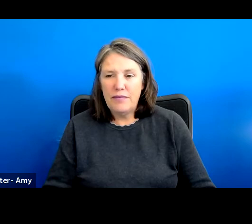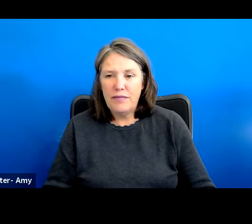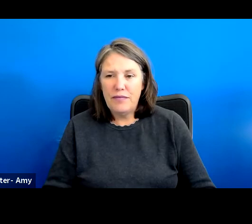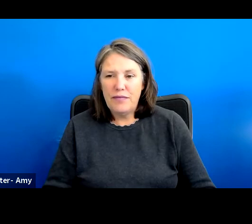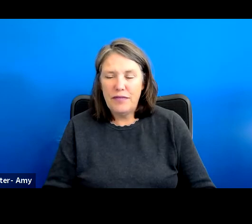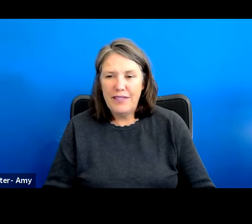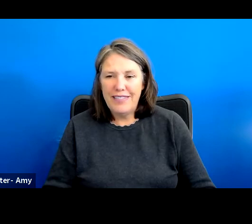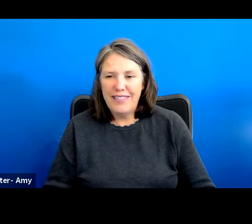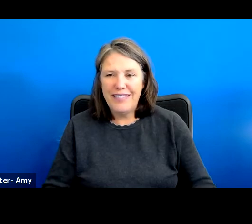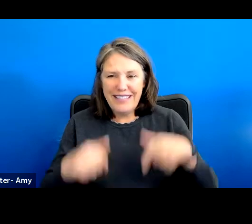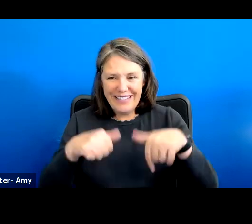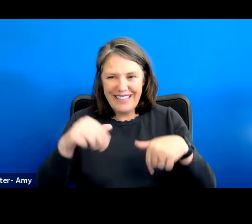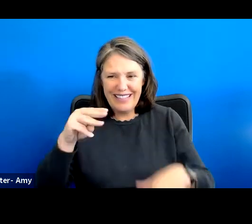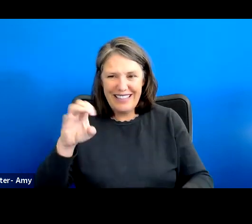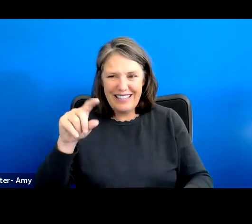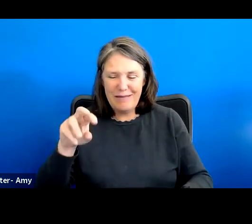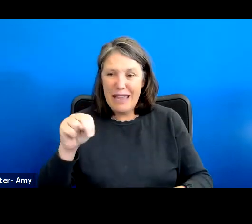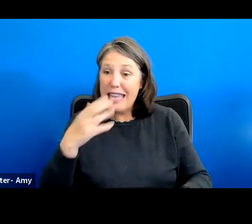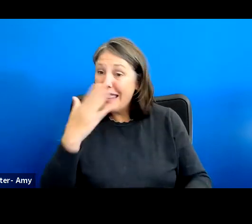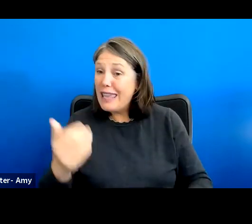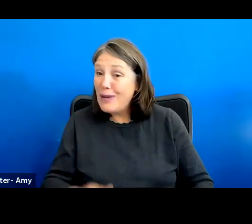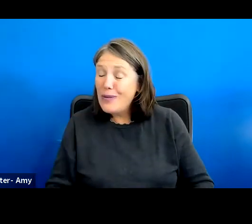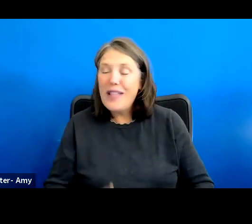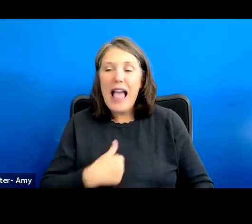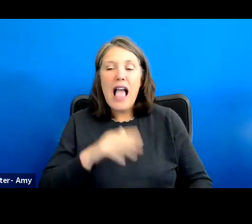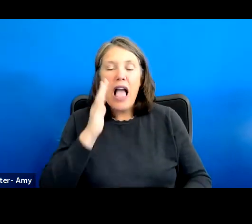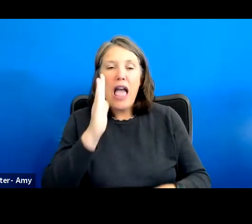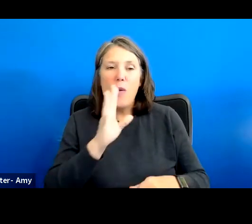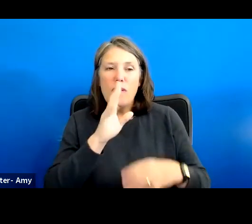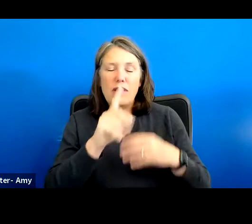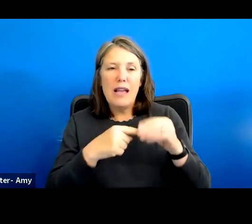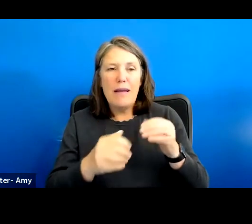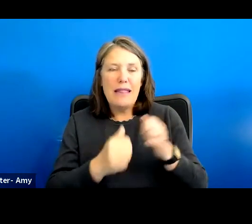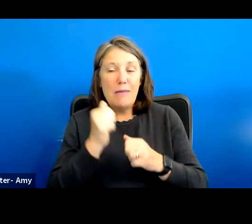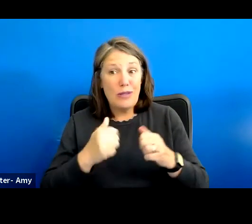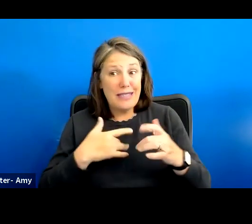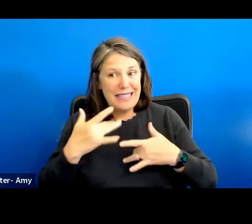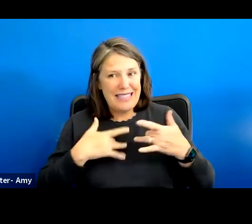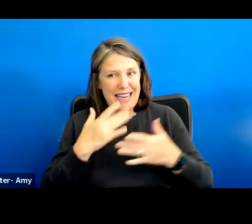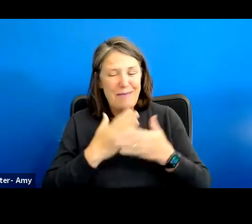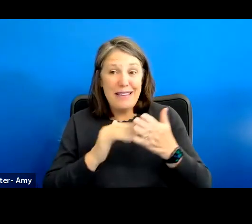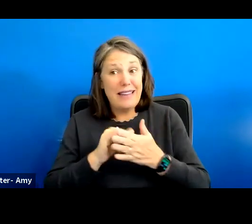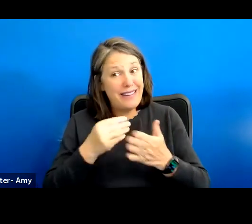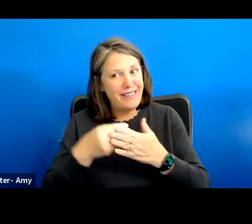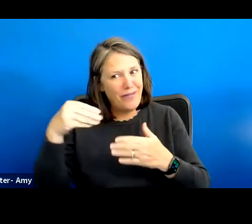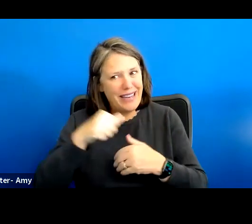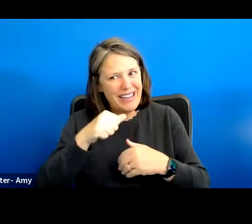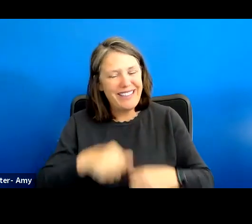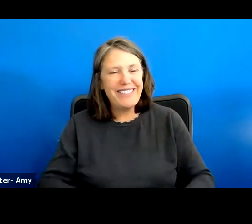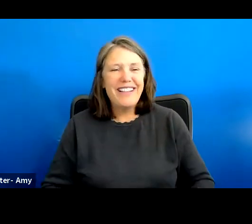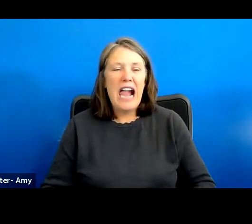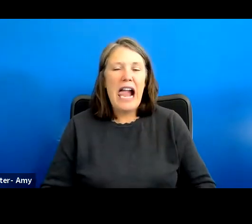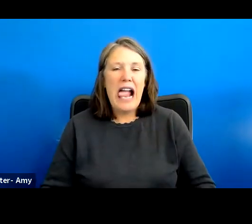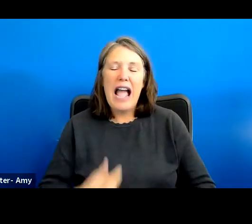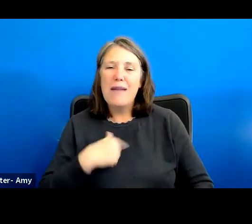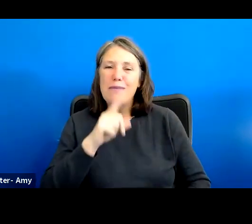This is Megan. Thanks, Kita. I'm going to talk about the most exciting piece of this, which is funding. I'm